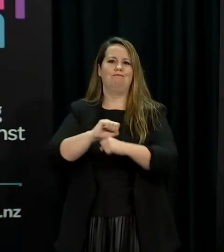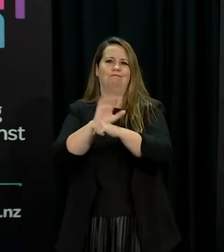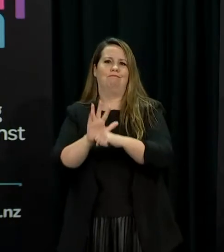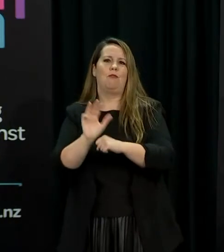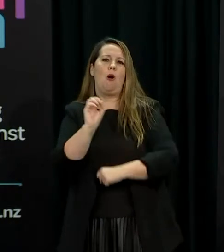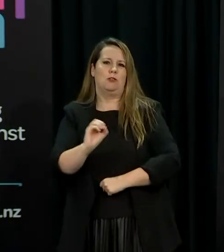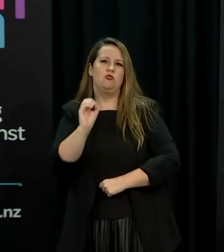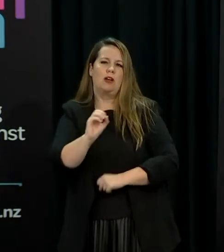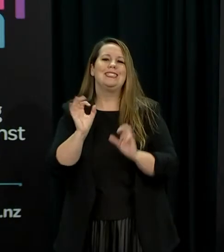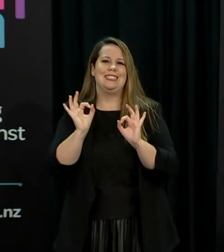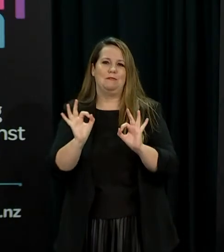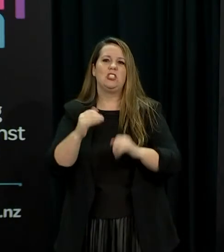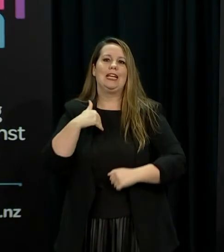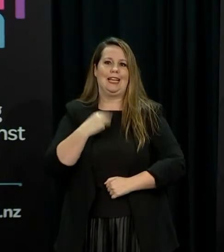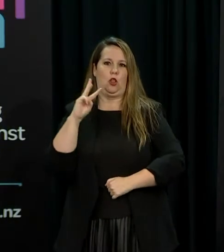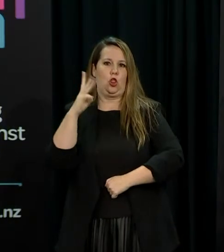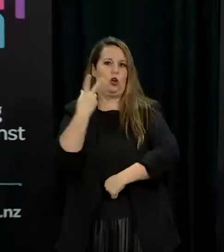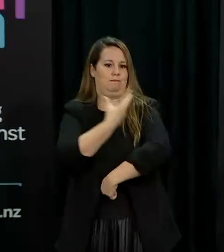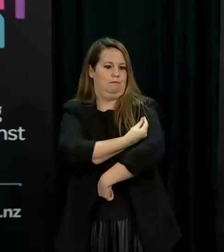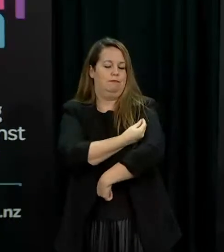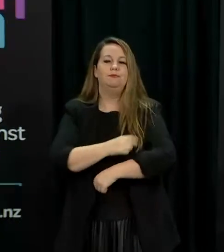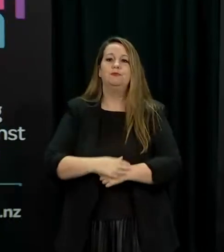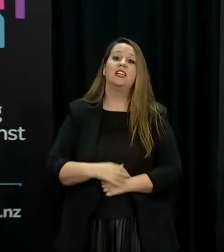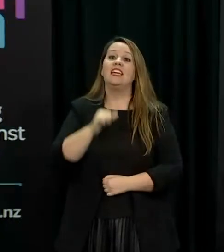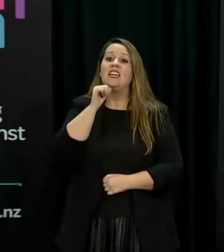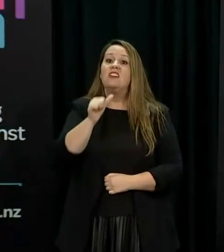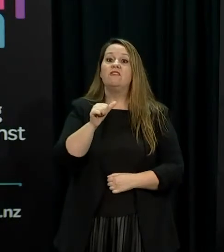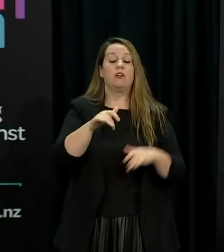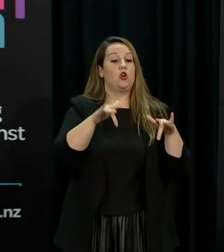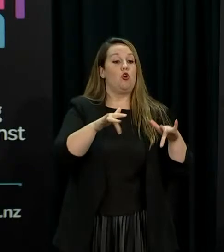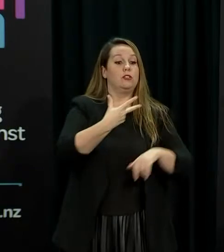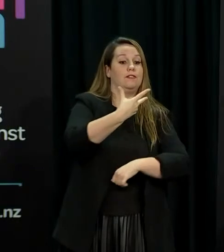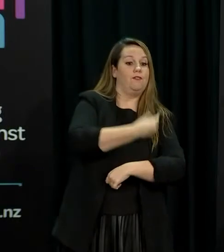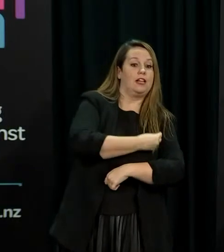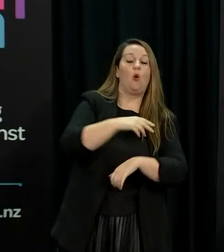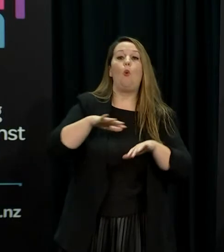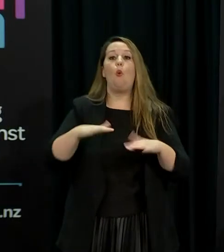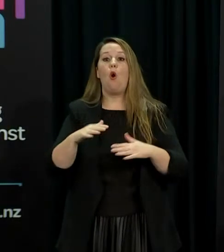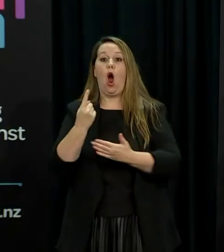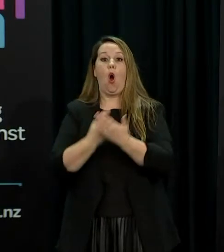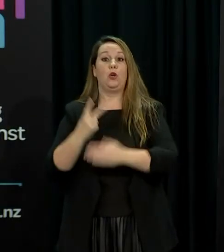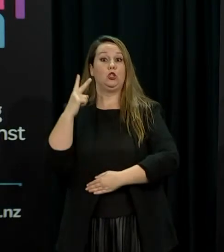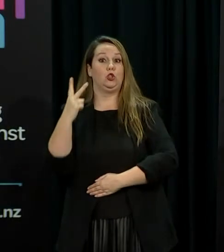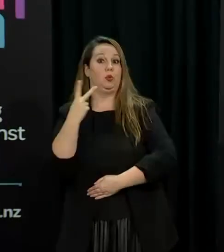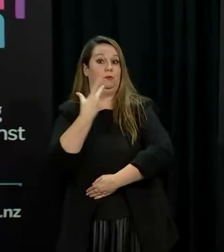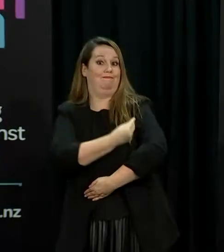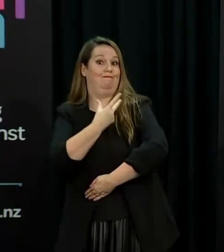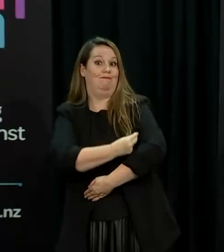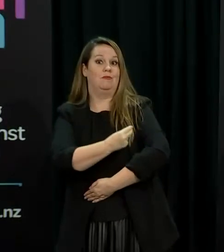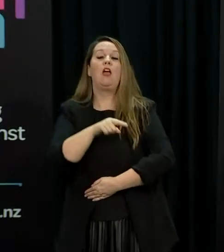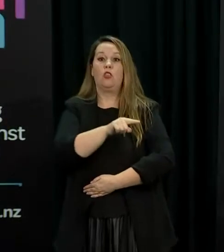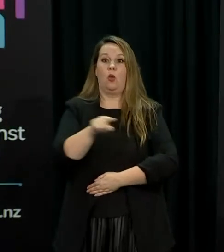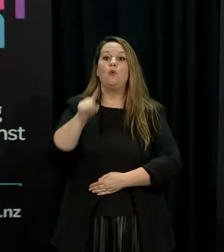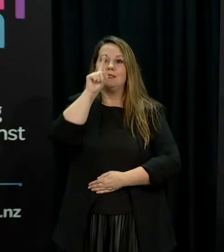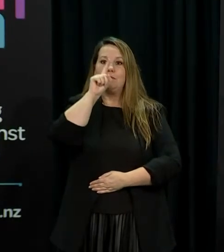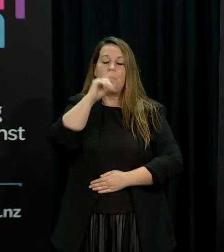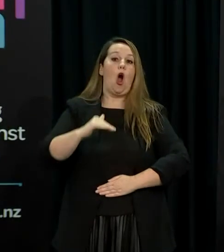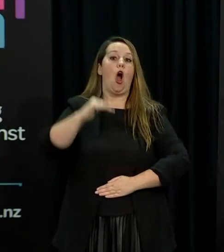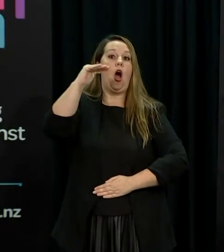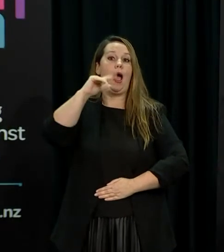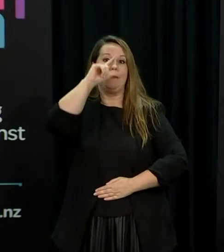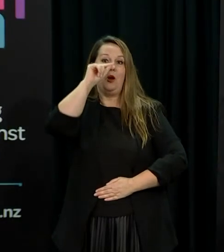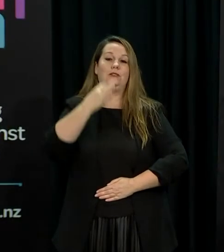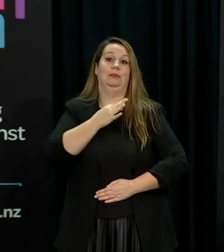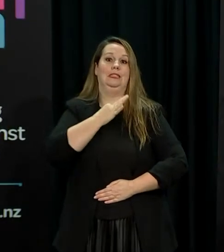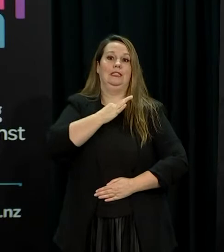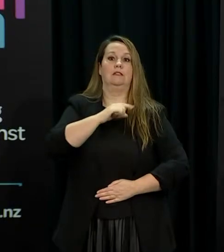that unvaccinated people or people that haven't had a third booster dose make up a disproportionate number of people who are in